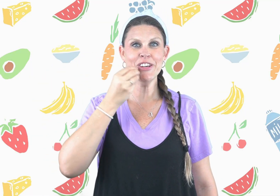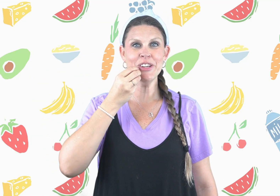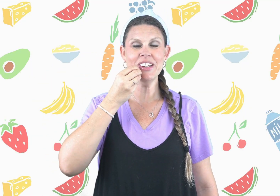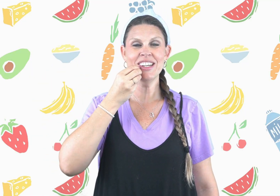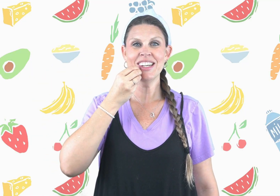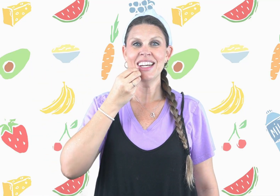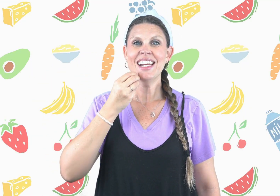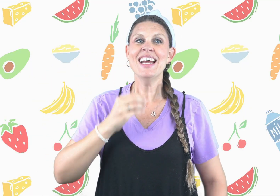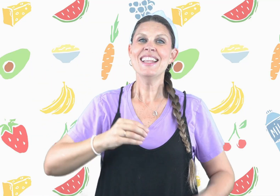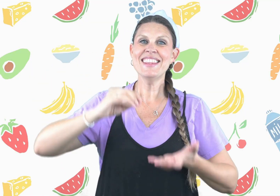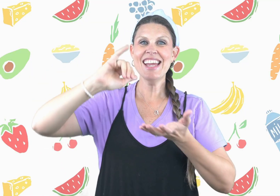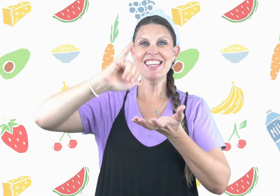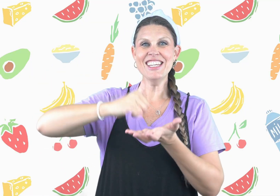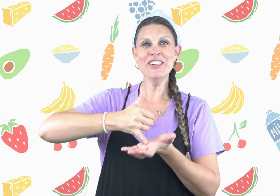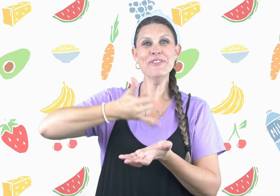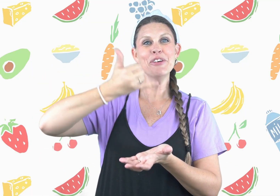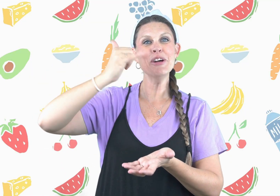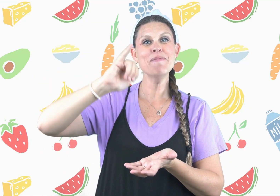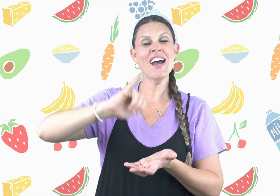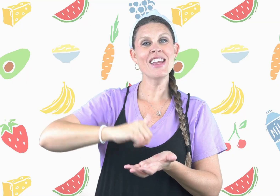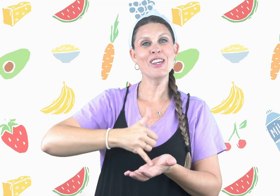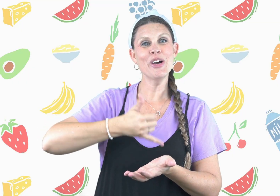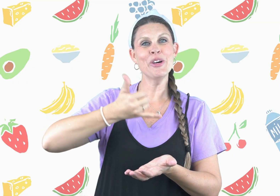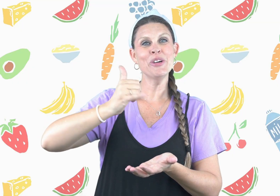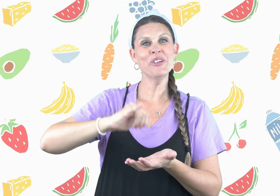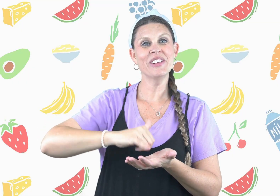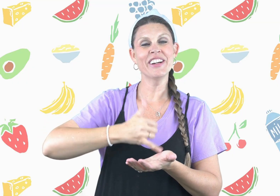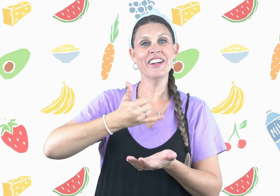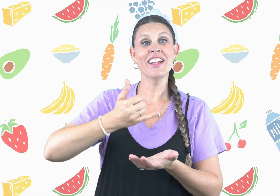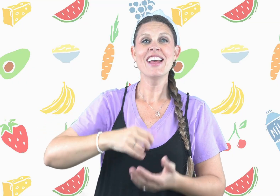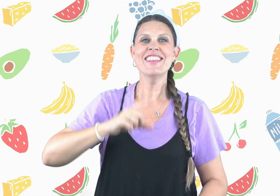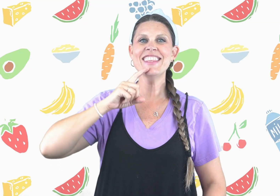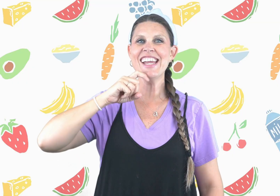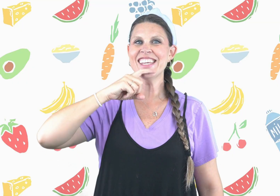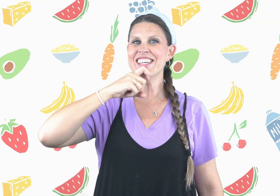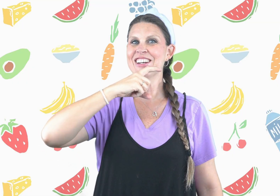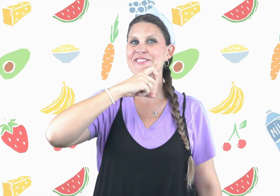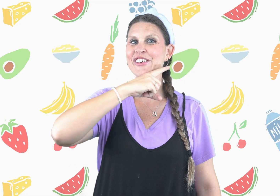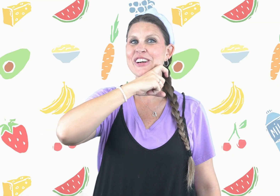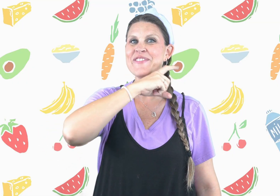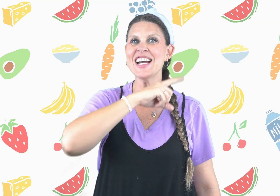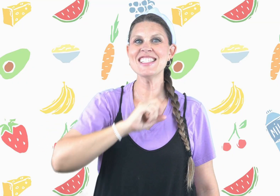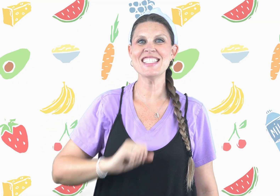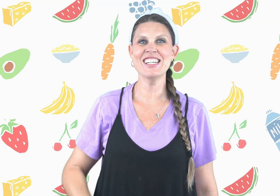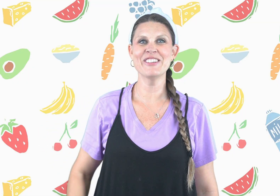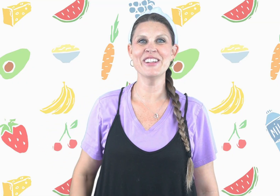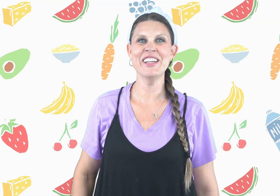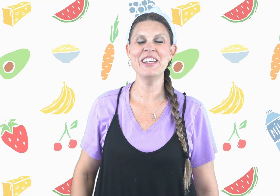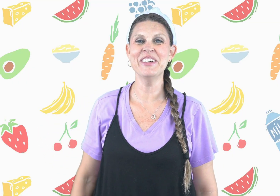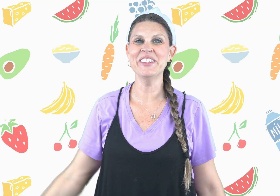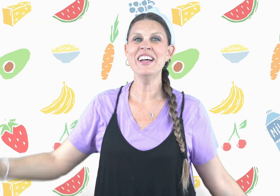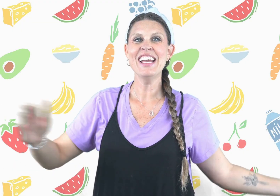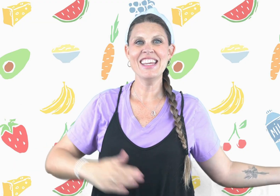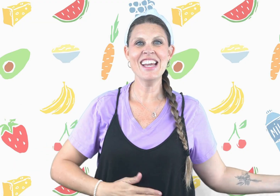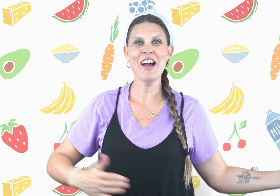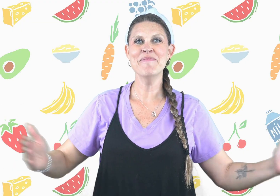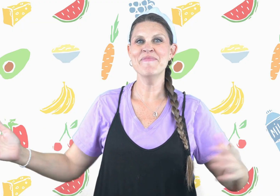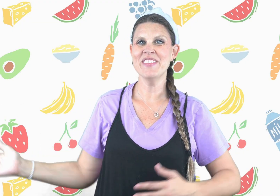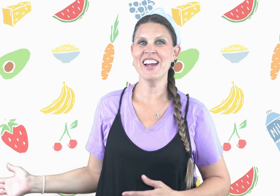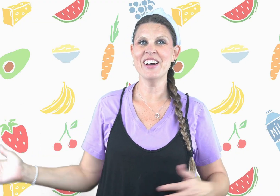food. Thank you for my yogurt, thank you for my cereal. Yum,